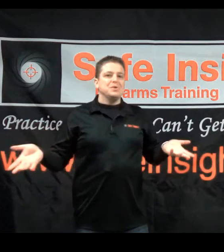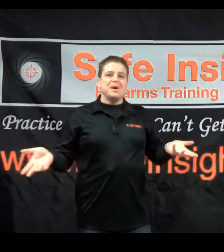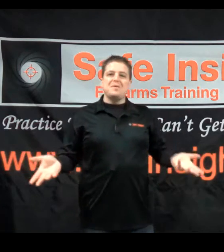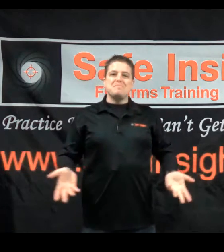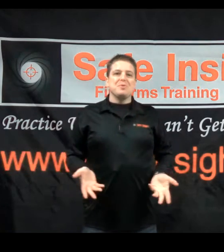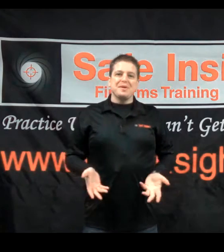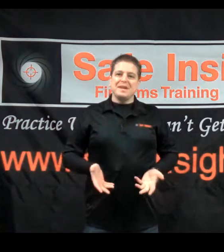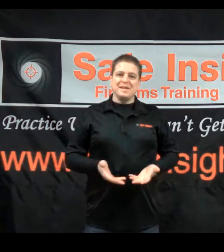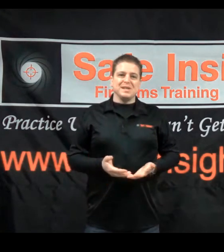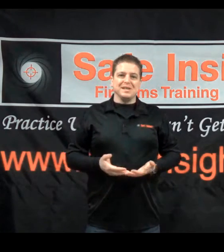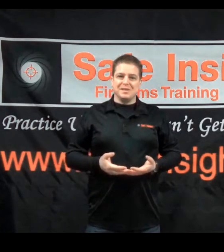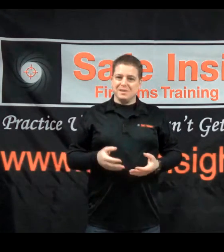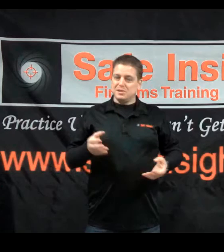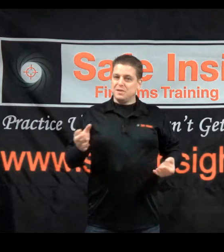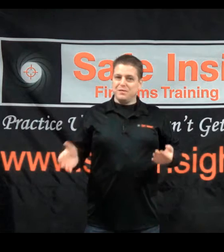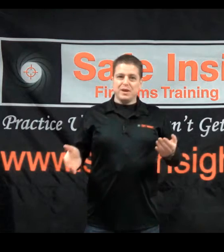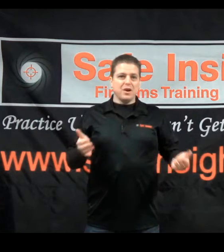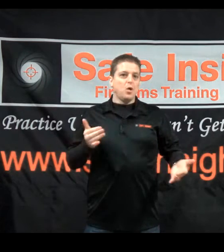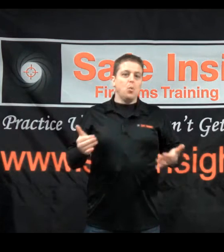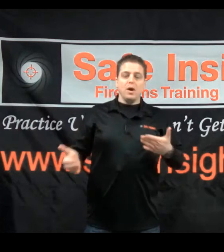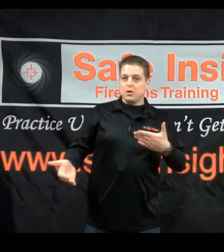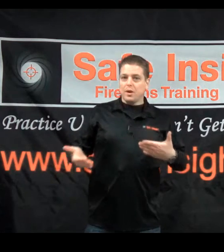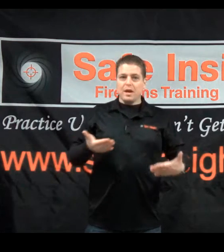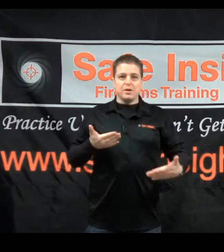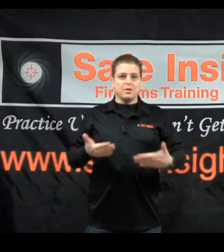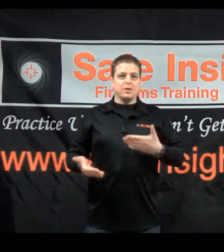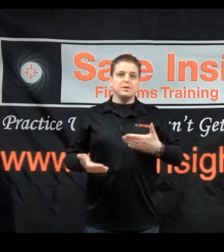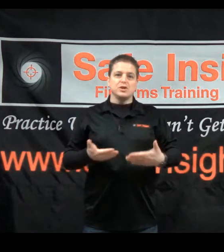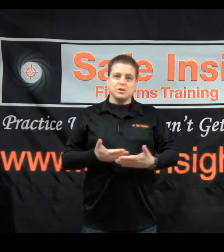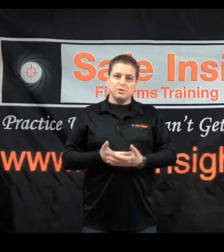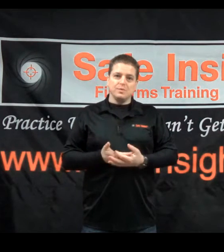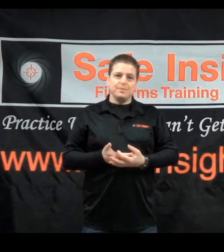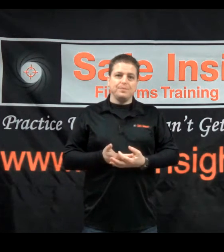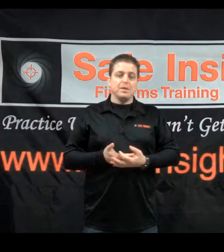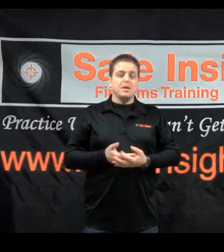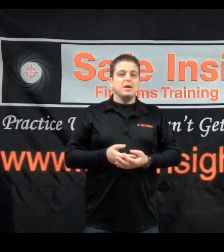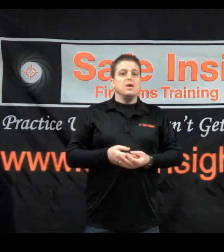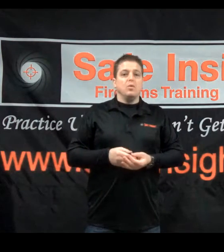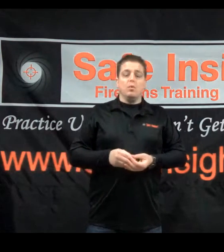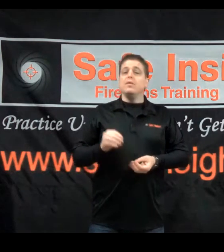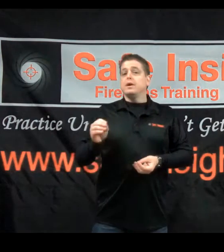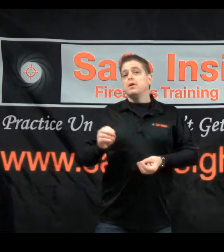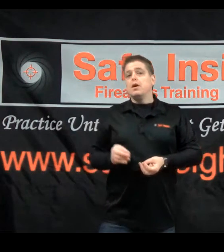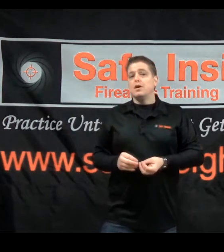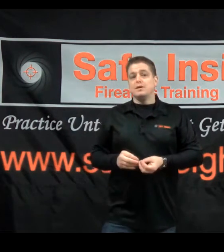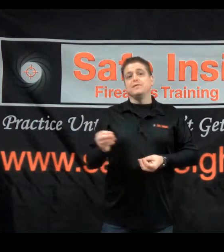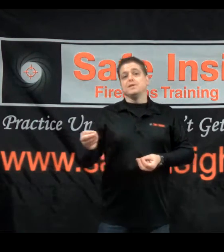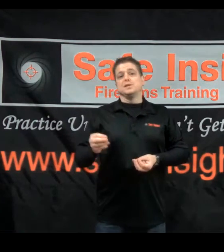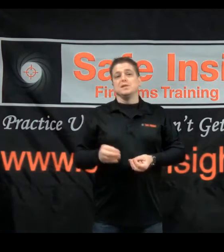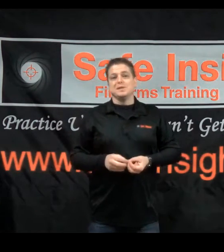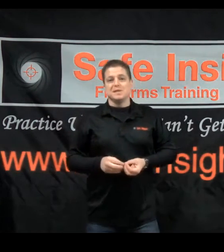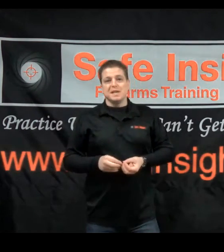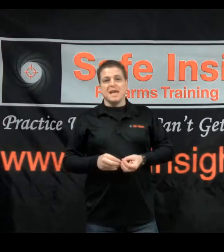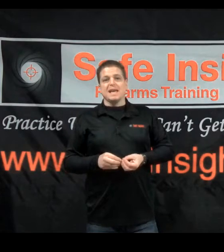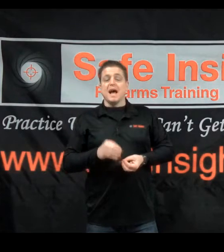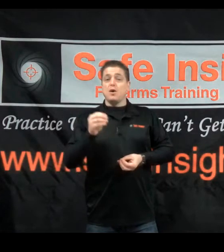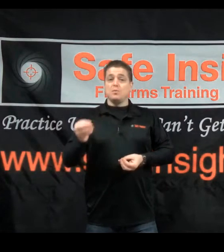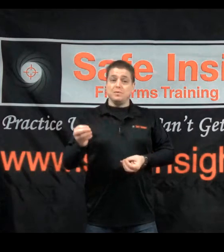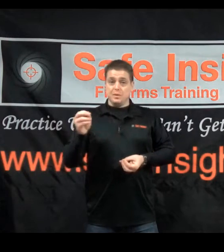how important is it to figure out what grain you're going to shoot? Well, there are differences in how the